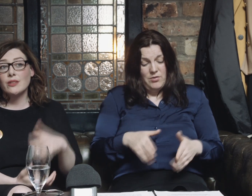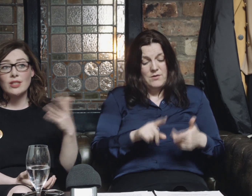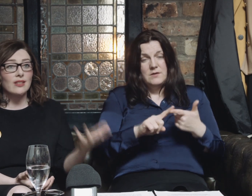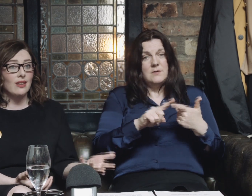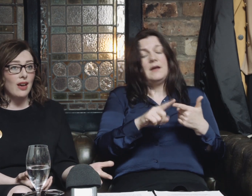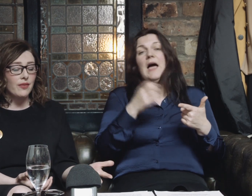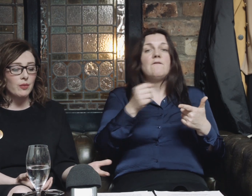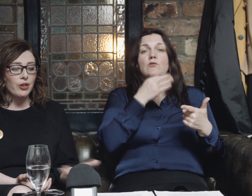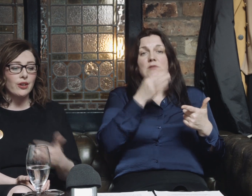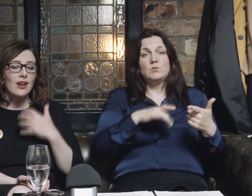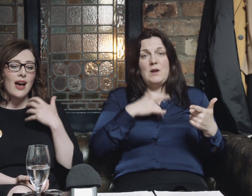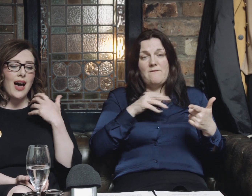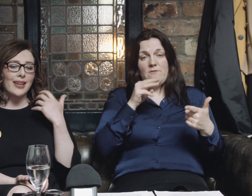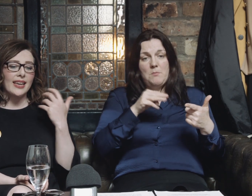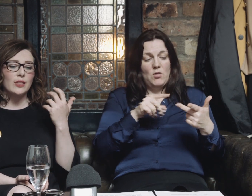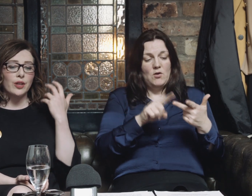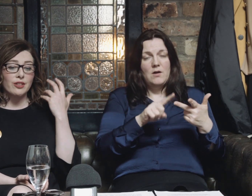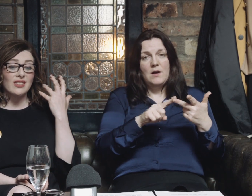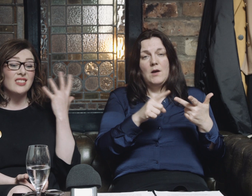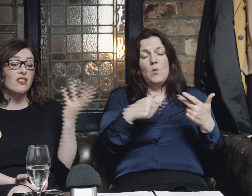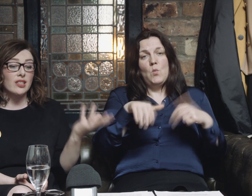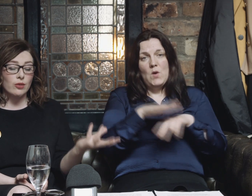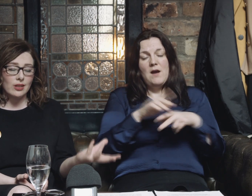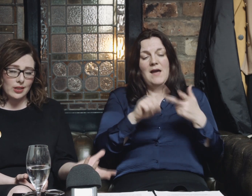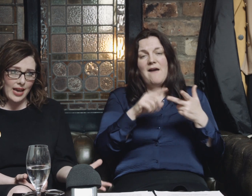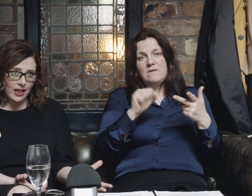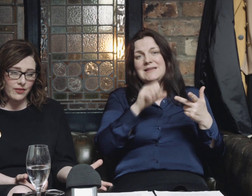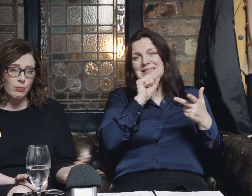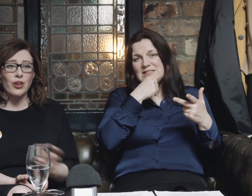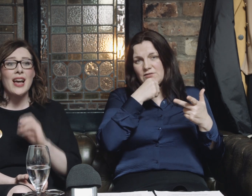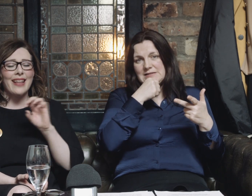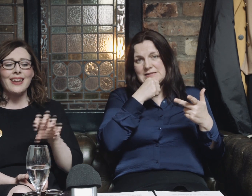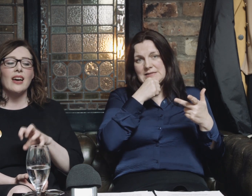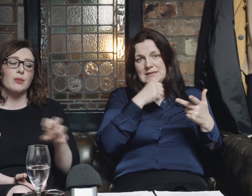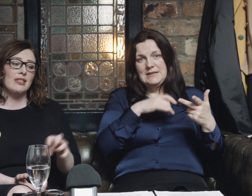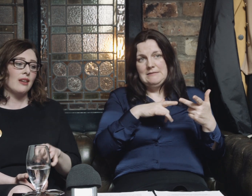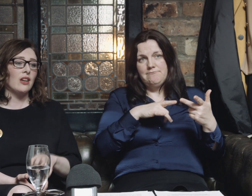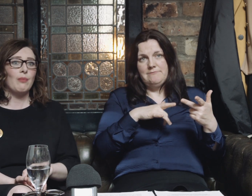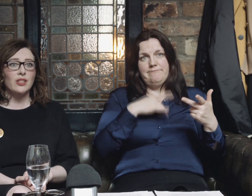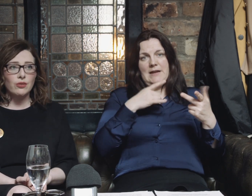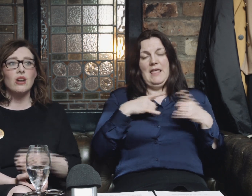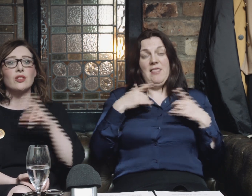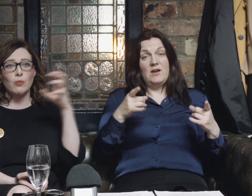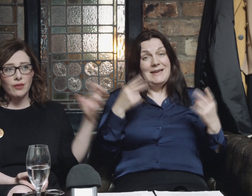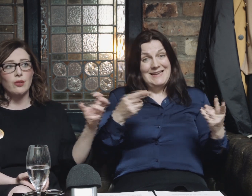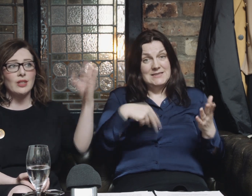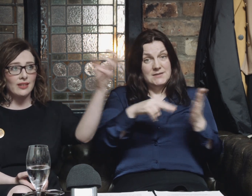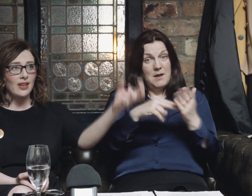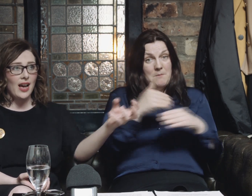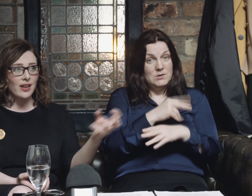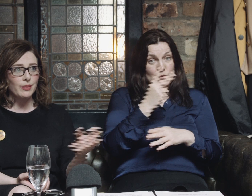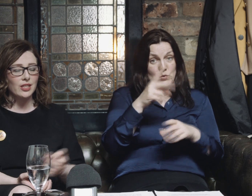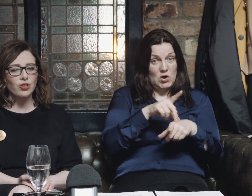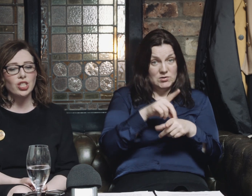Cases where there is a risk to life of the mother, and cases where there is a serious risk to the health of the mother, and that will have to be signed off by 2 doctors, one of whom